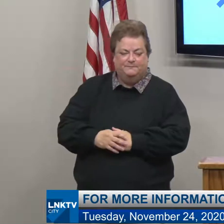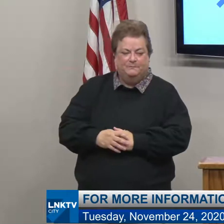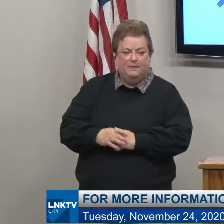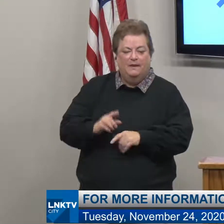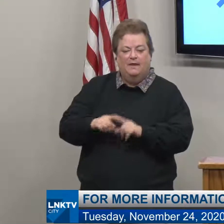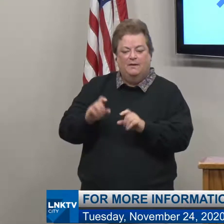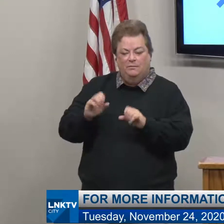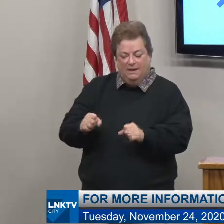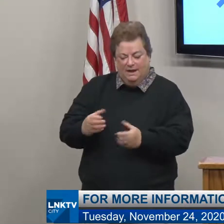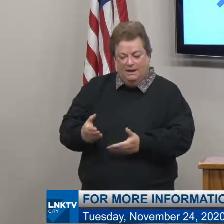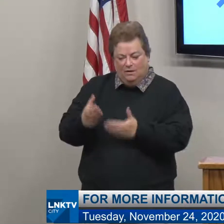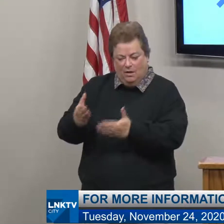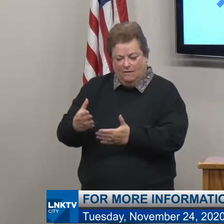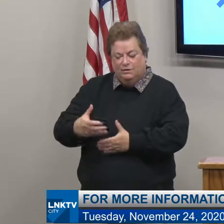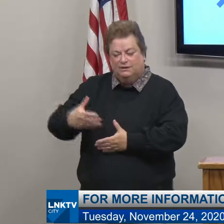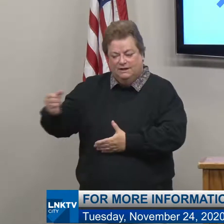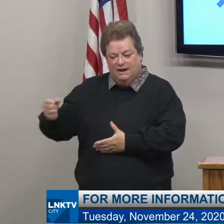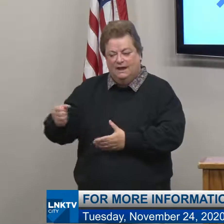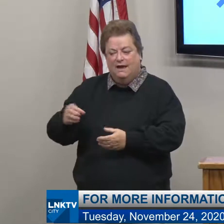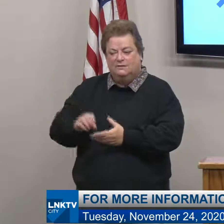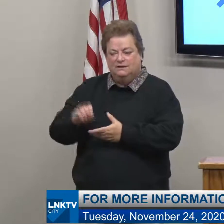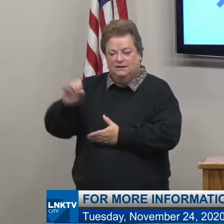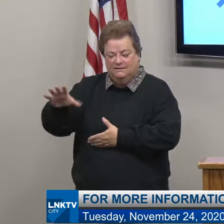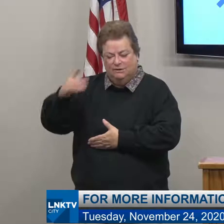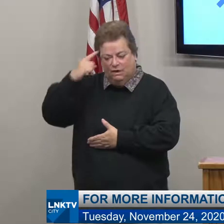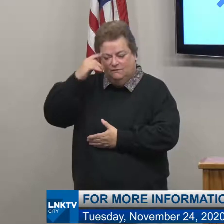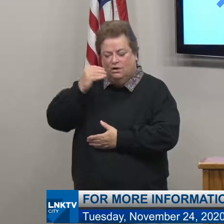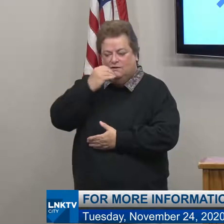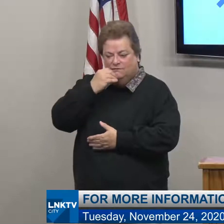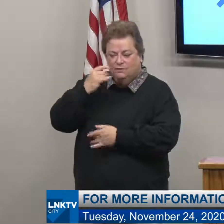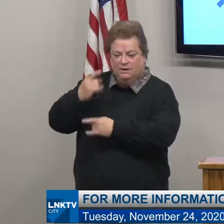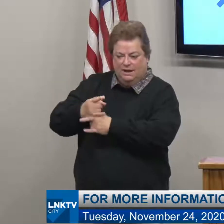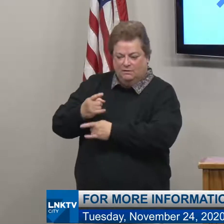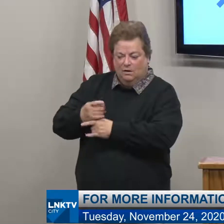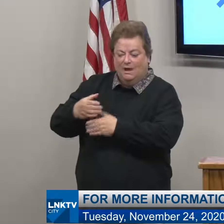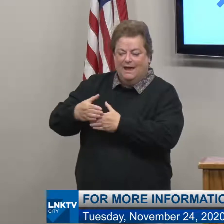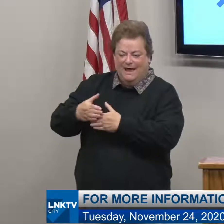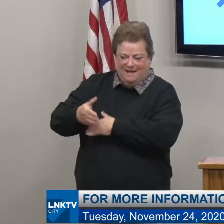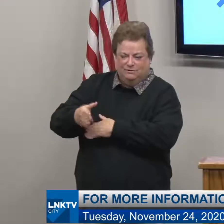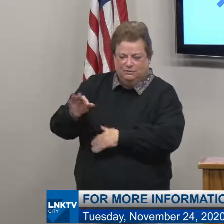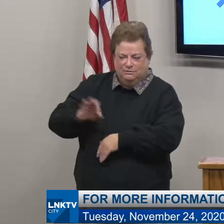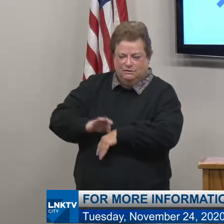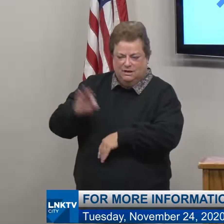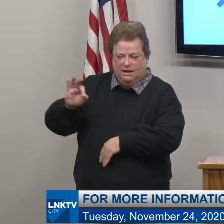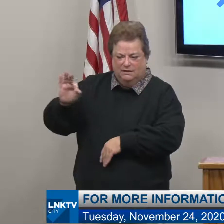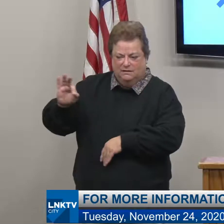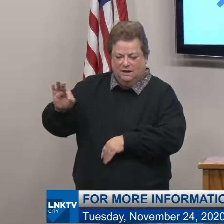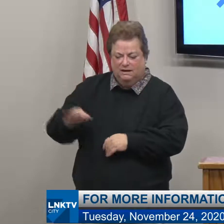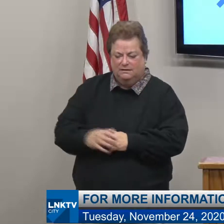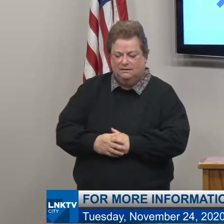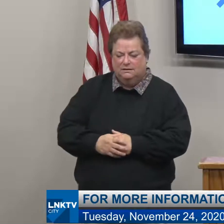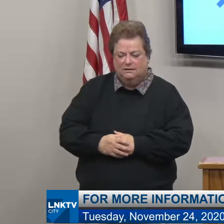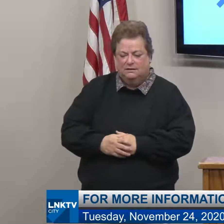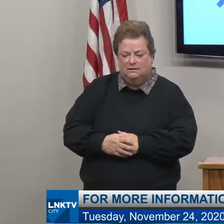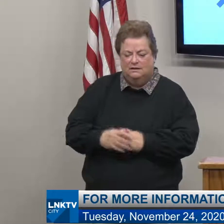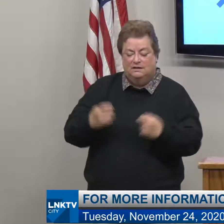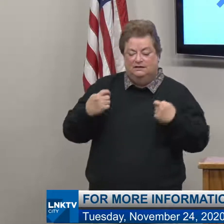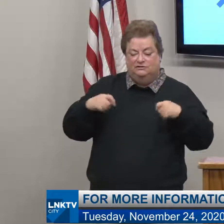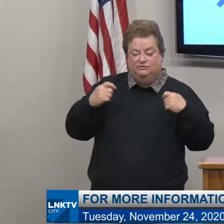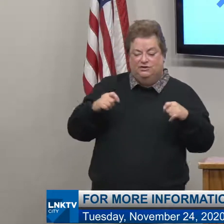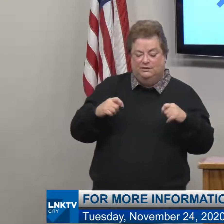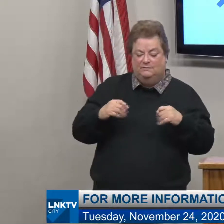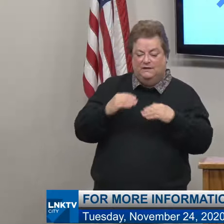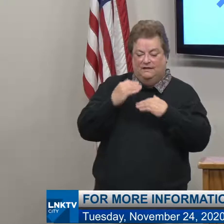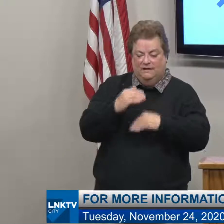may offer takeout and delivery for food and alcohol orders after 9 p.m. Gyms are limited to the greater